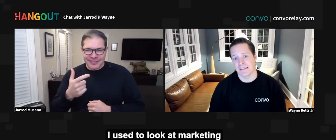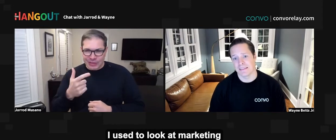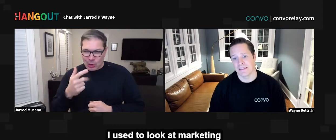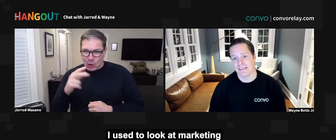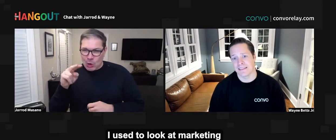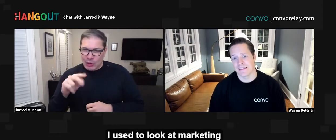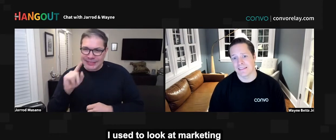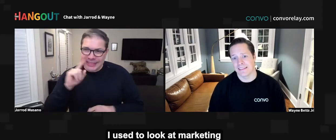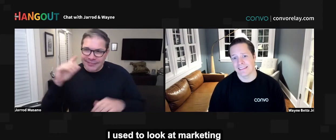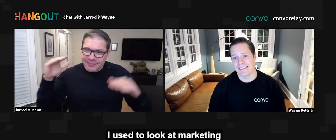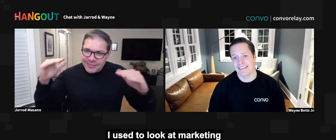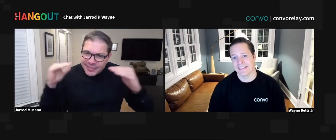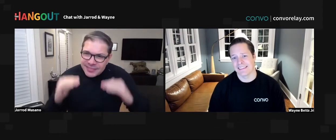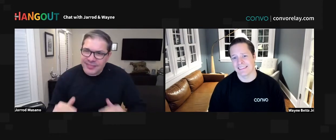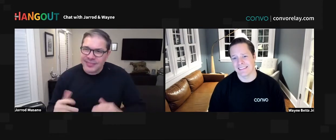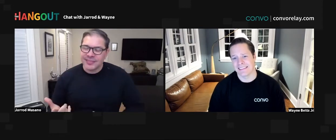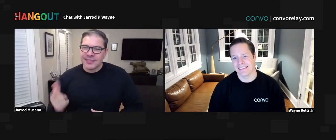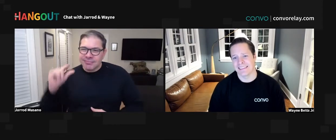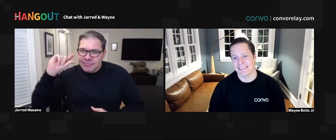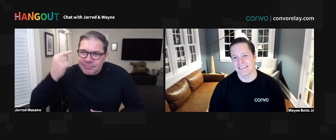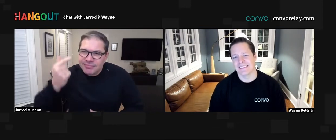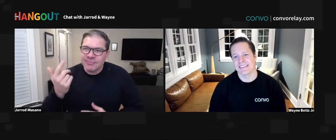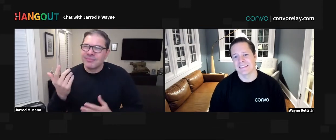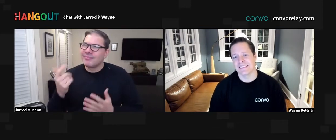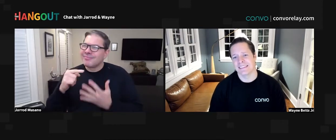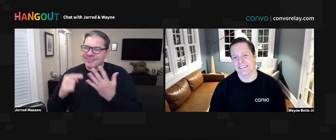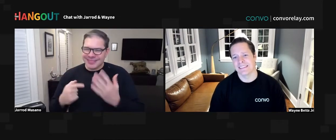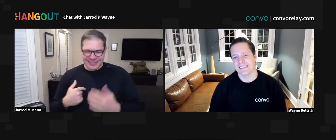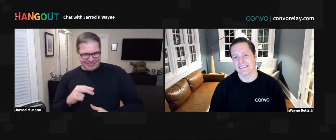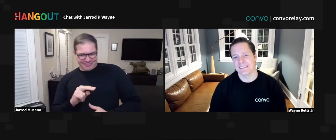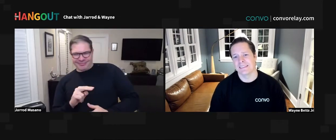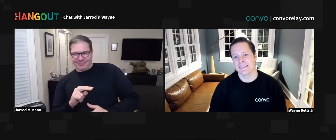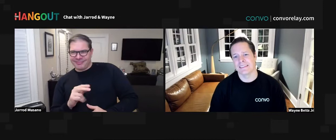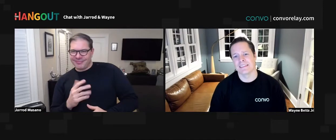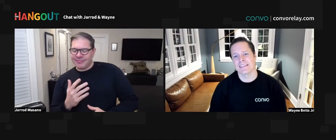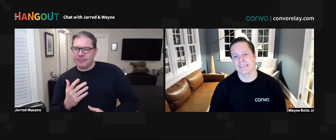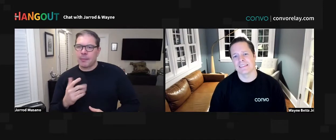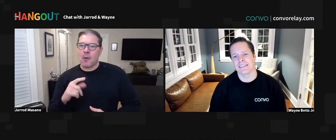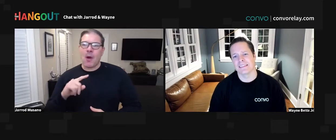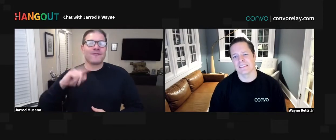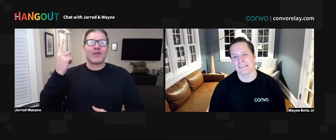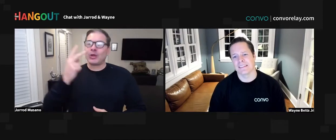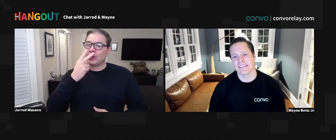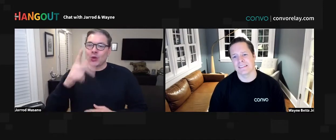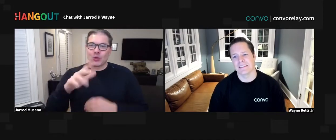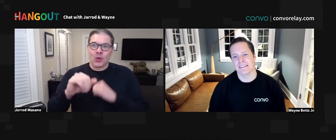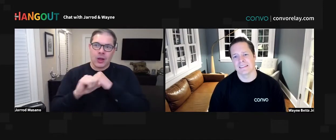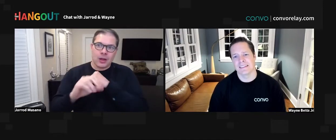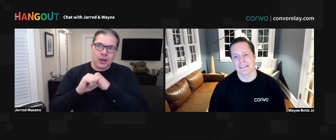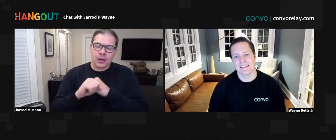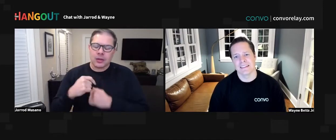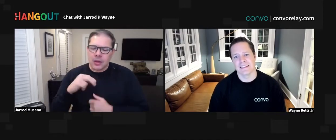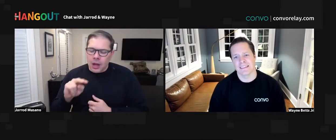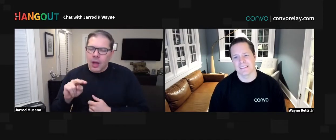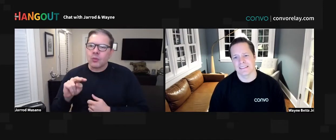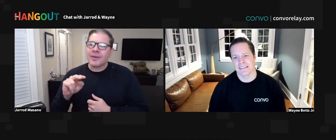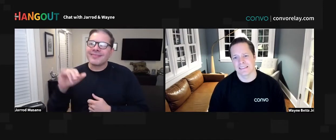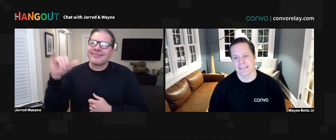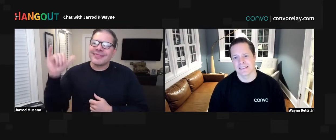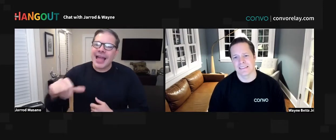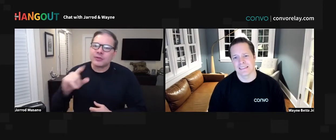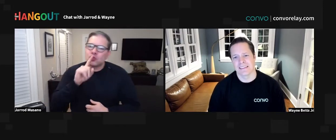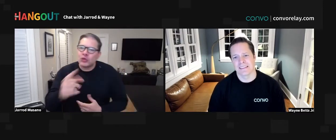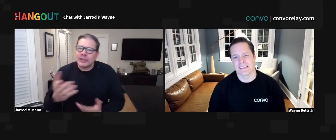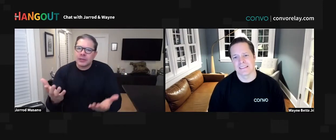different sources, and they were a real turnoff. They spoke down to deaf people, portrayed deaf people as